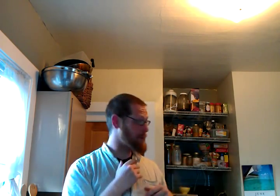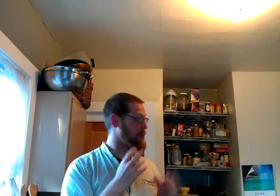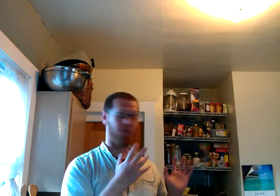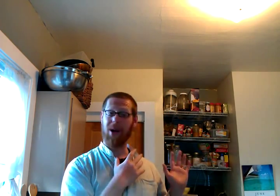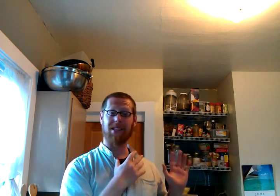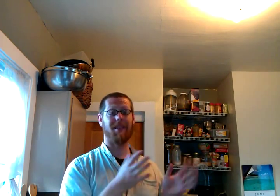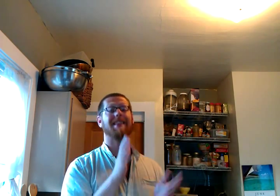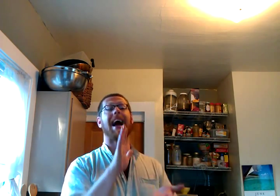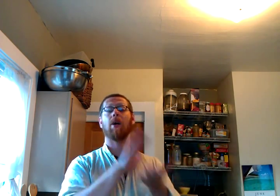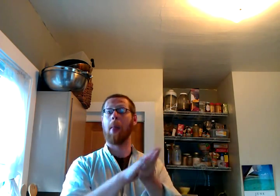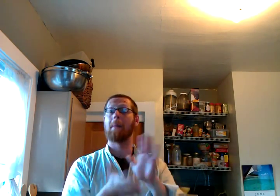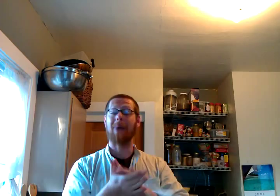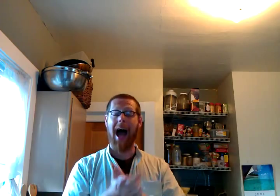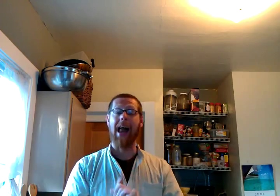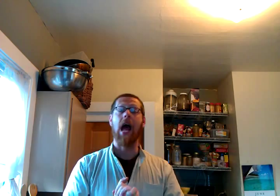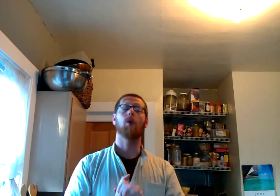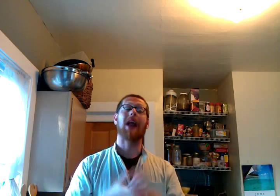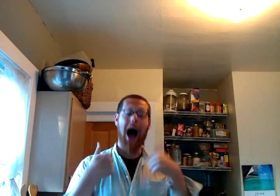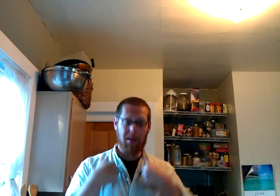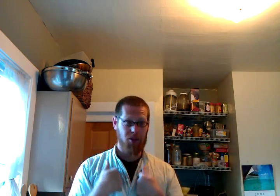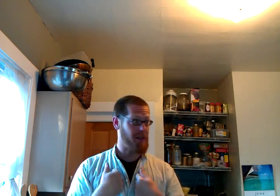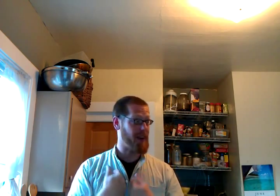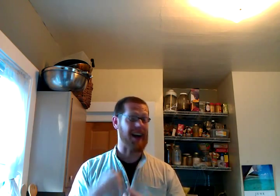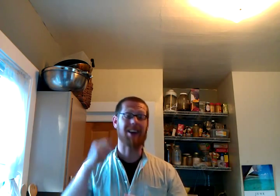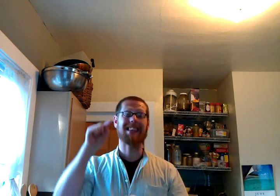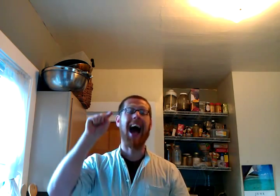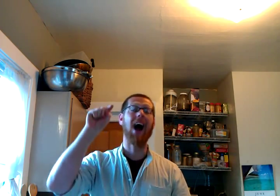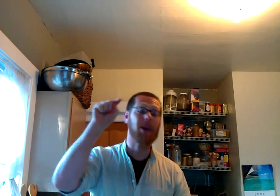liberal progressive thing down pat, and what I'm trying to figure out is how can I